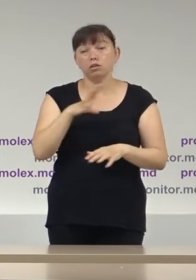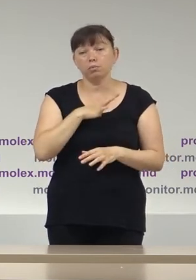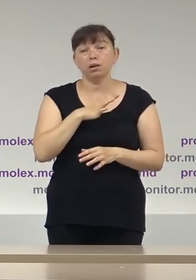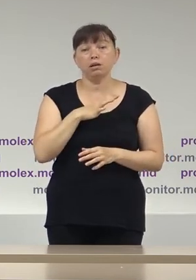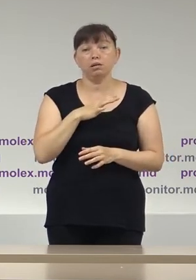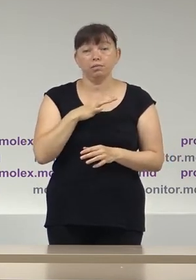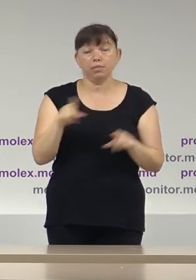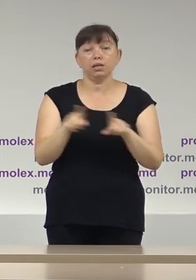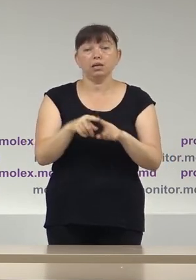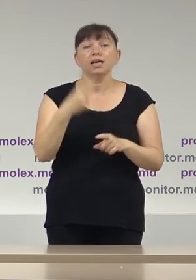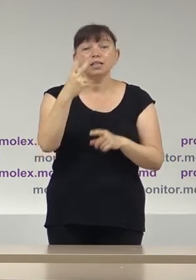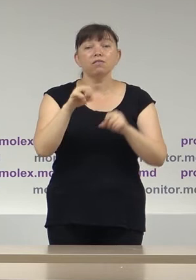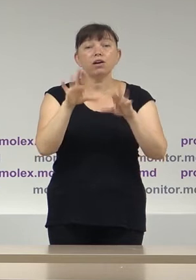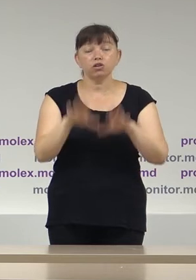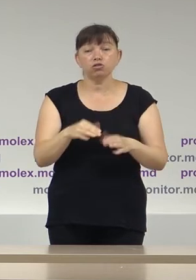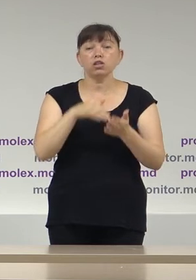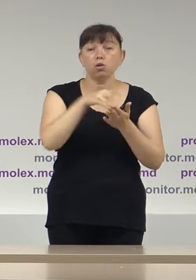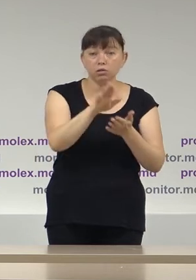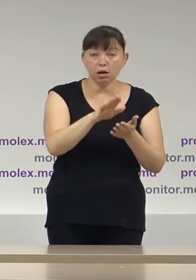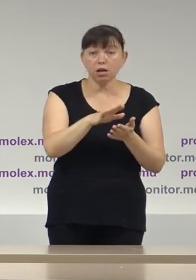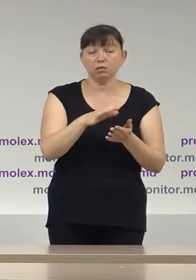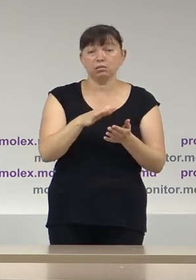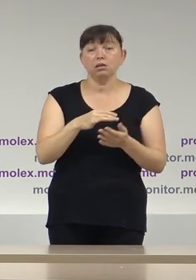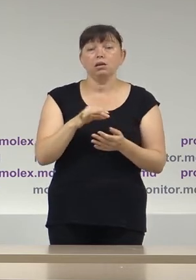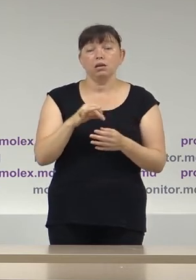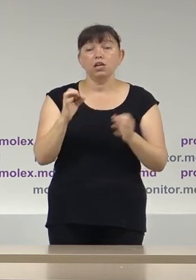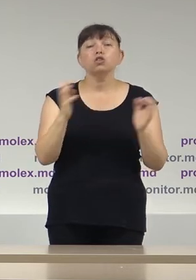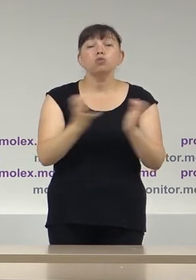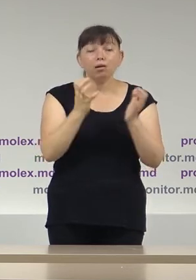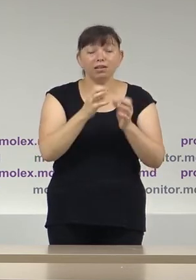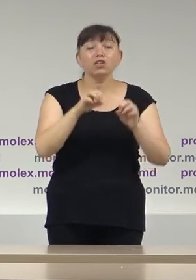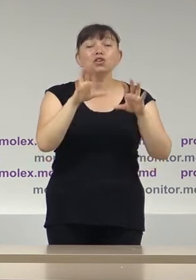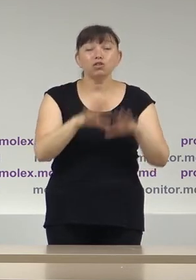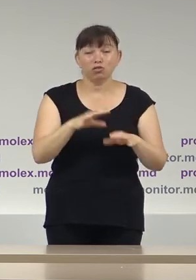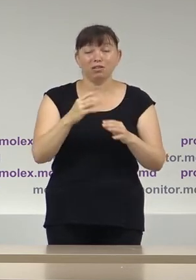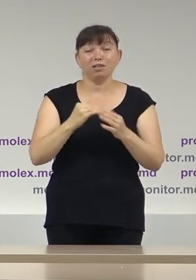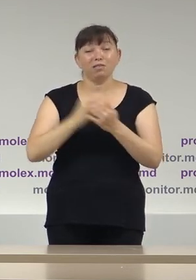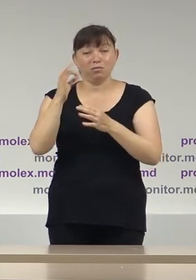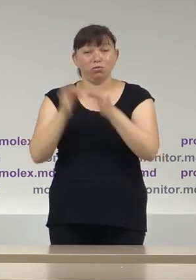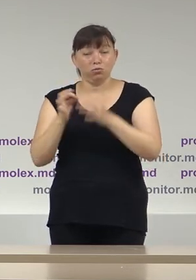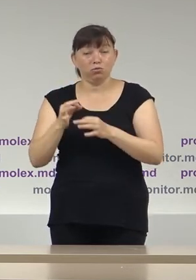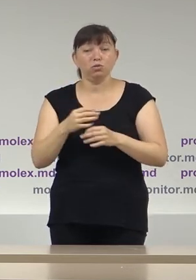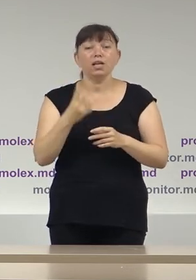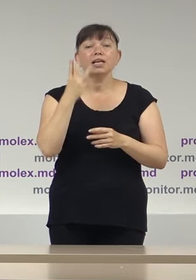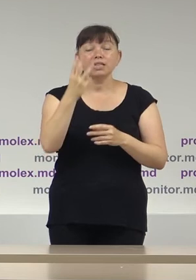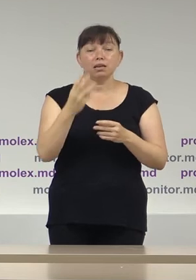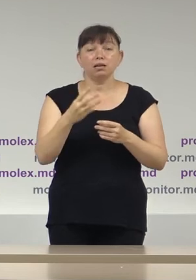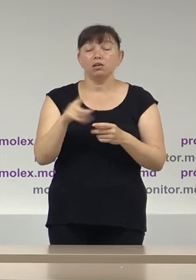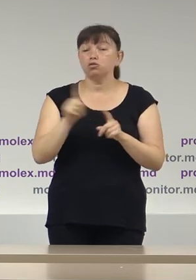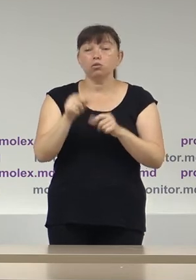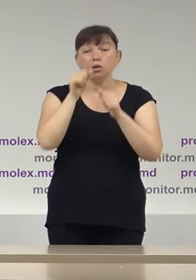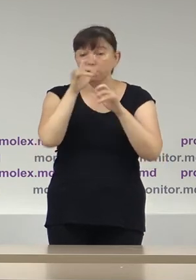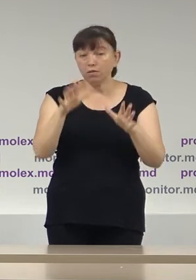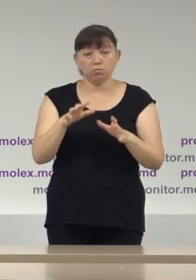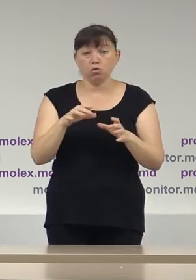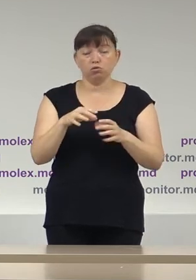conflict of competence. The solutions were the following: two decisions to reject the appeal and uphold